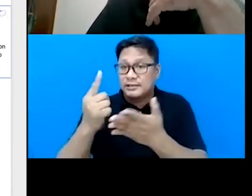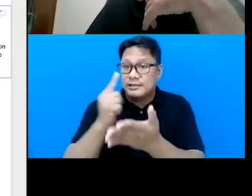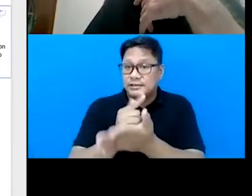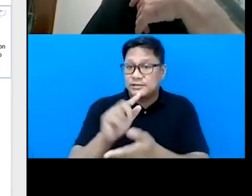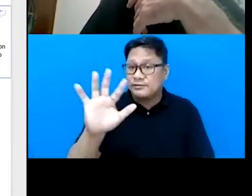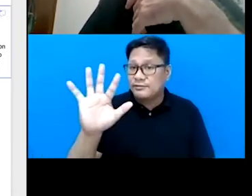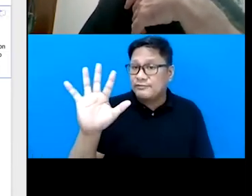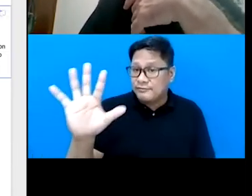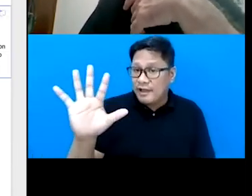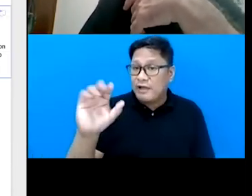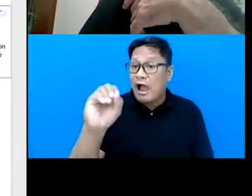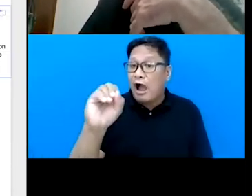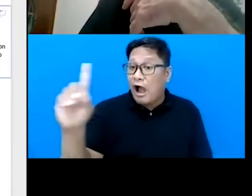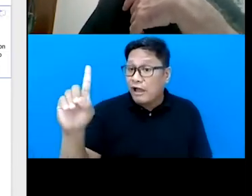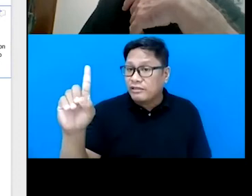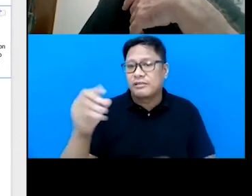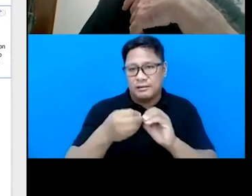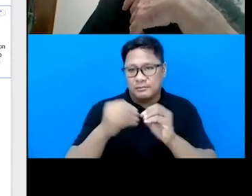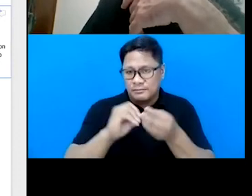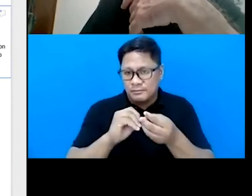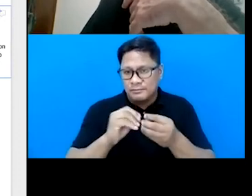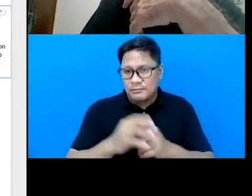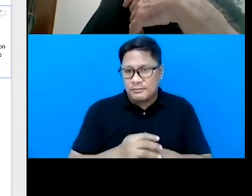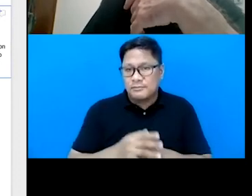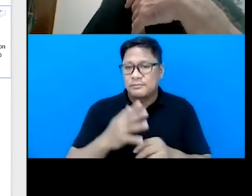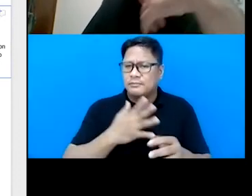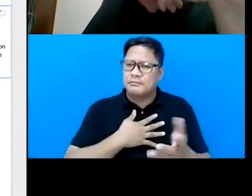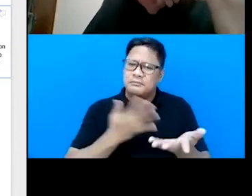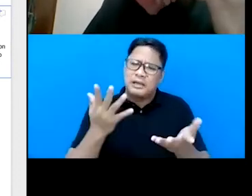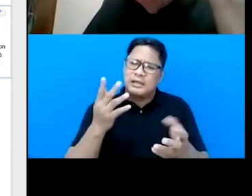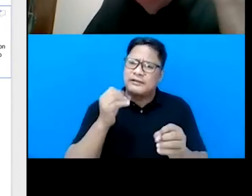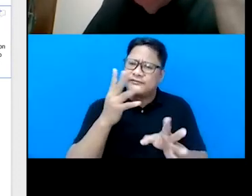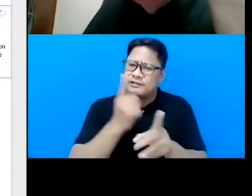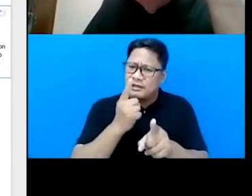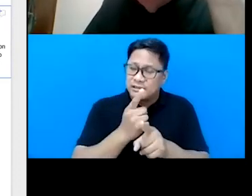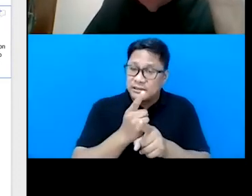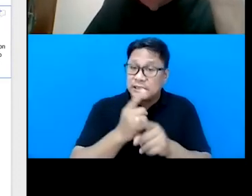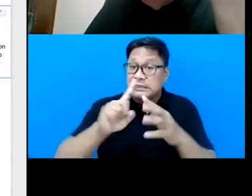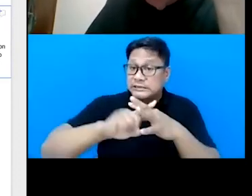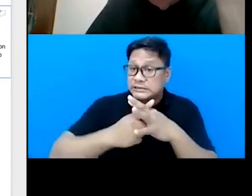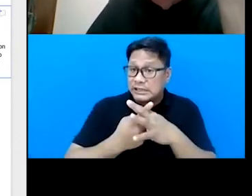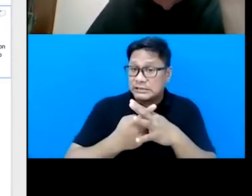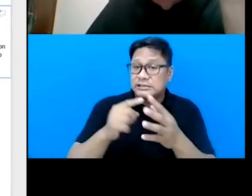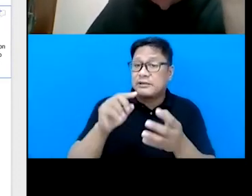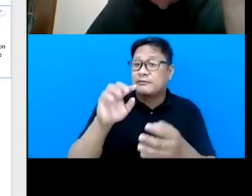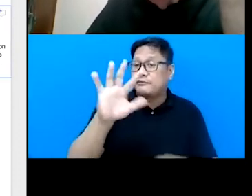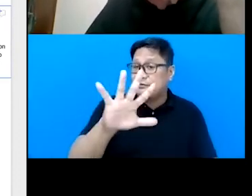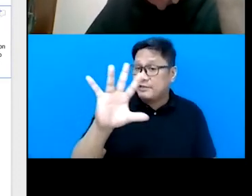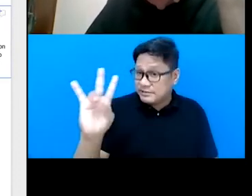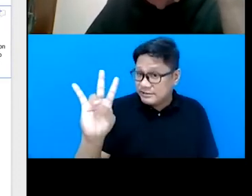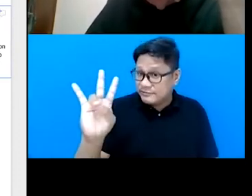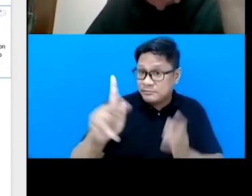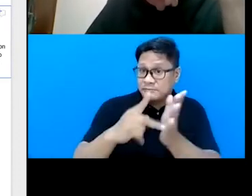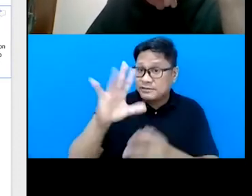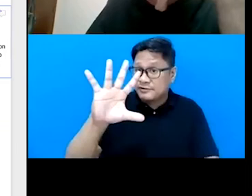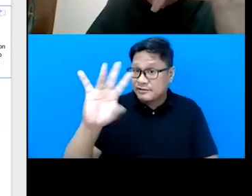number. Right, by my calculations, it probably will begin on page 57 and end on